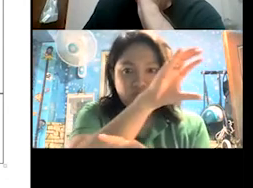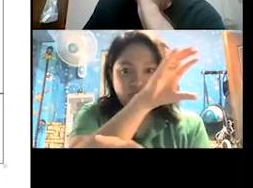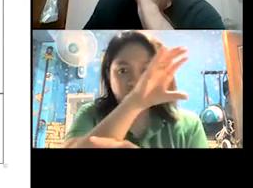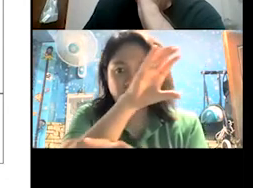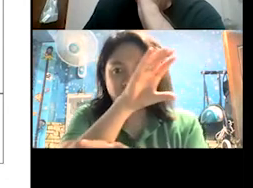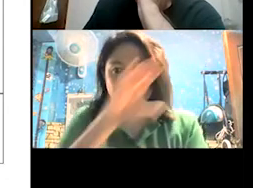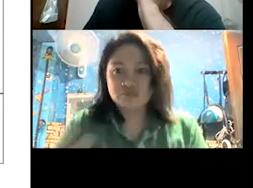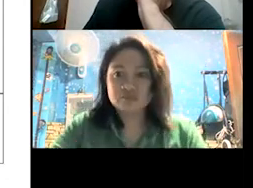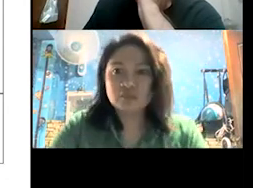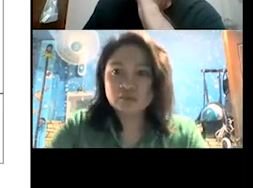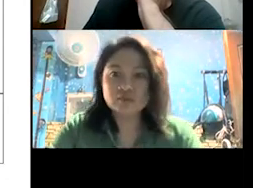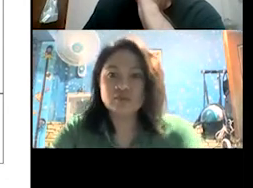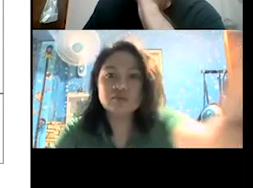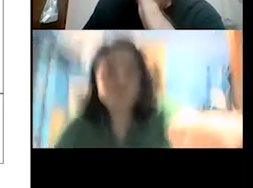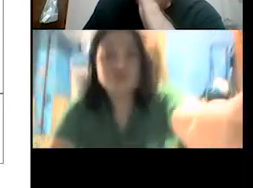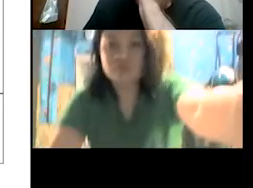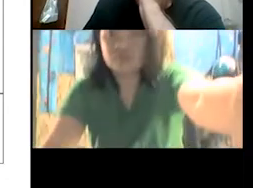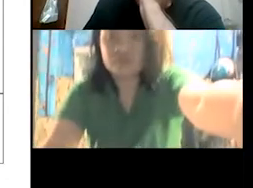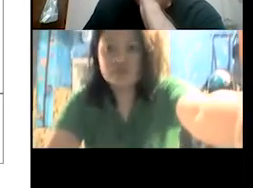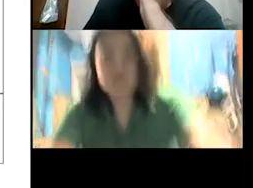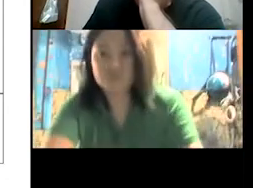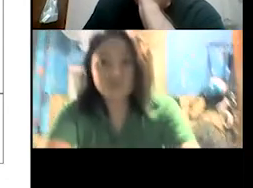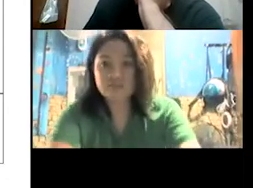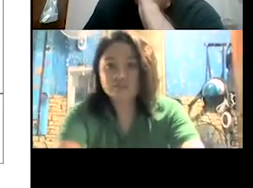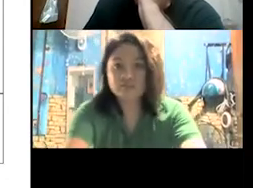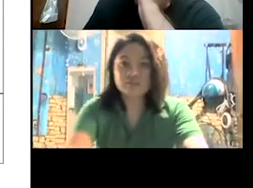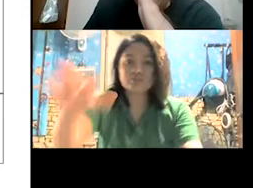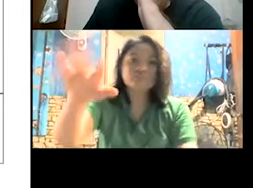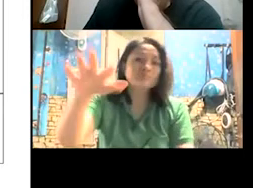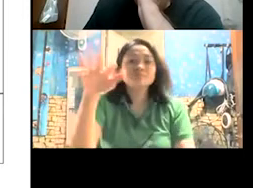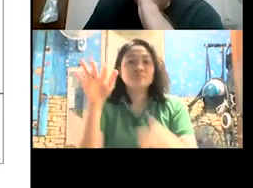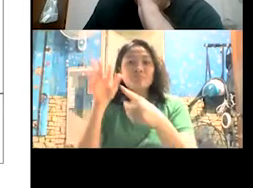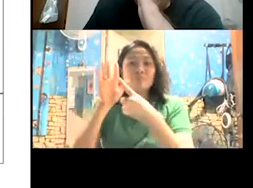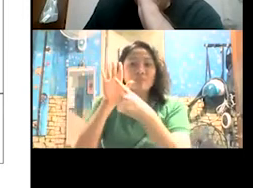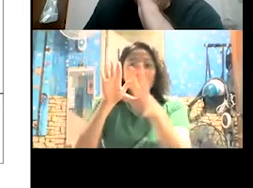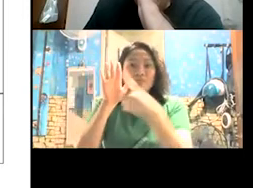So for palm orientation, let me just adjust my camera here.